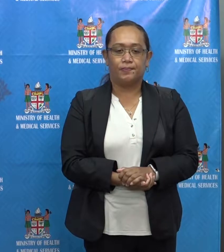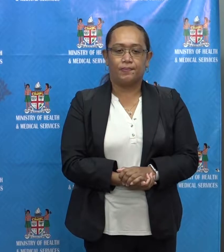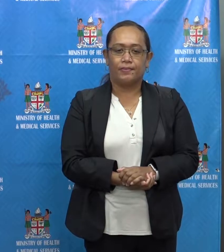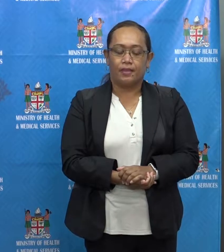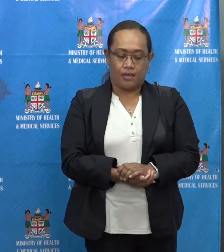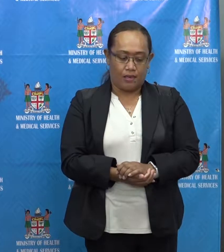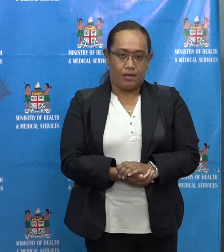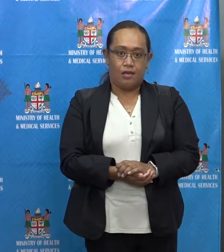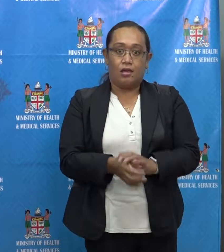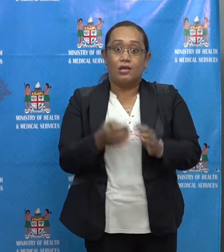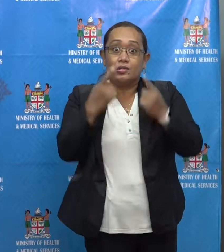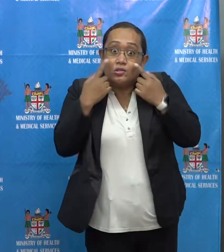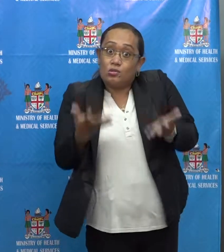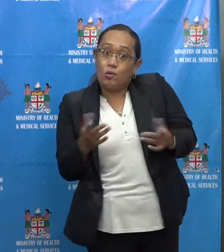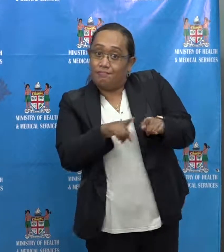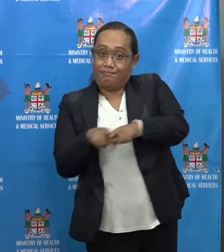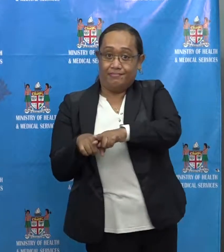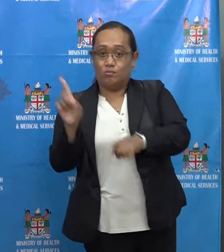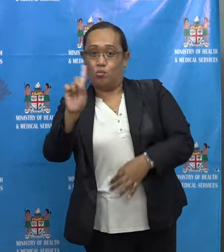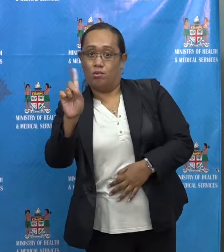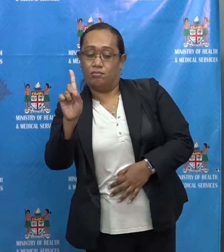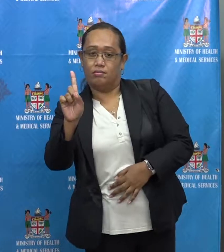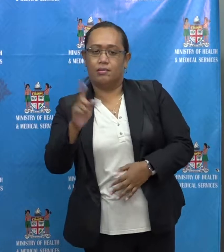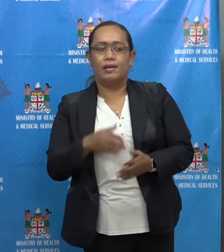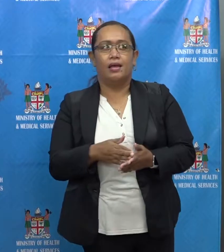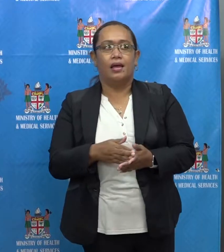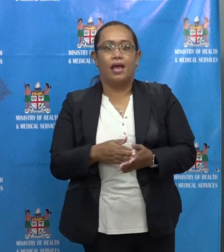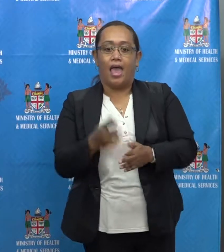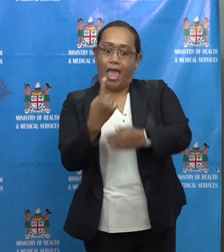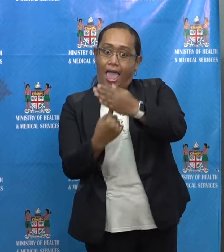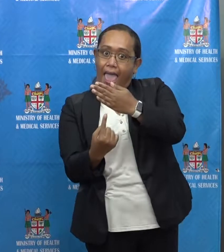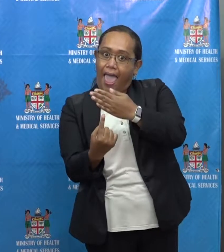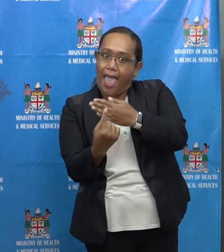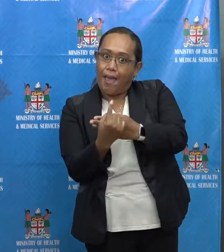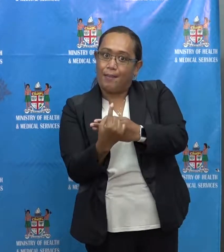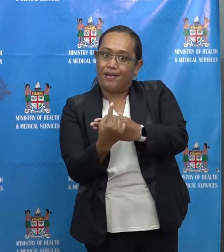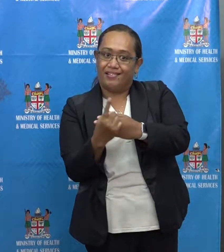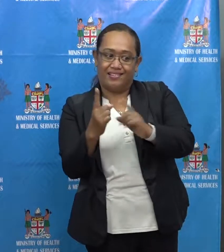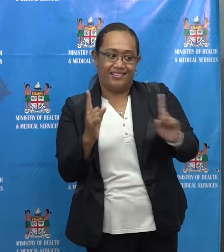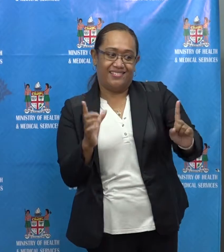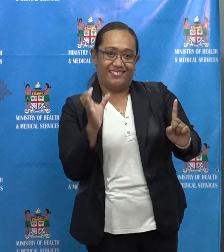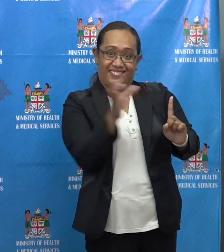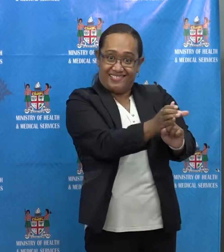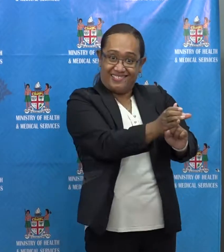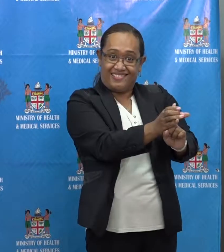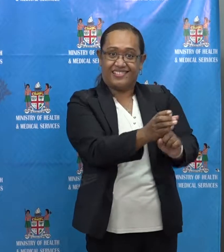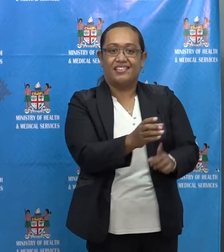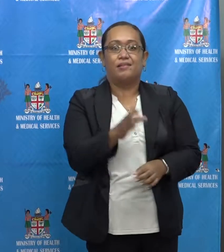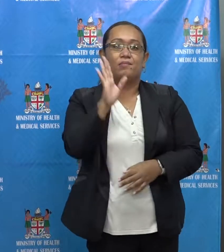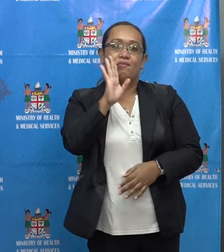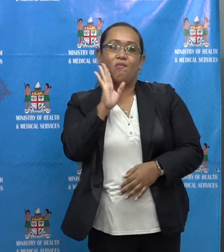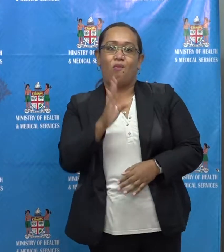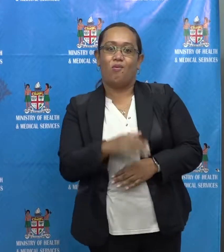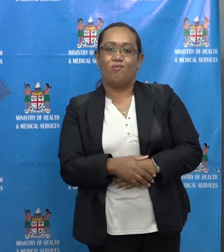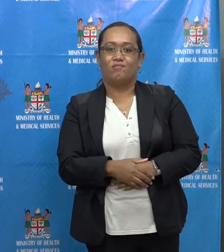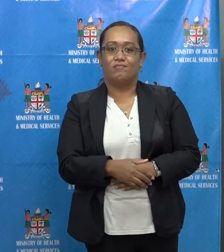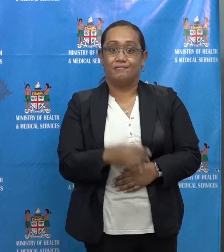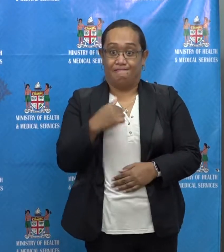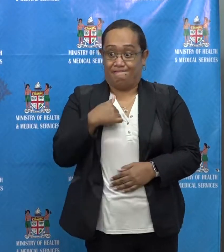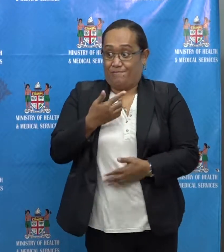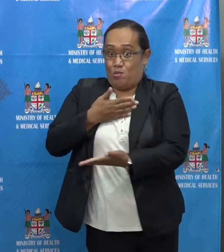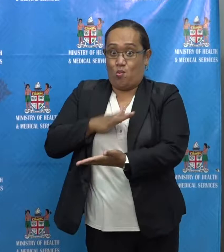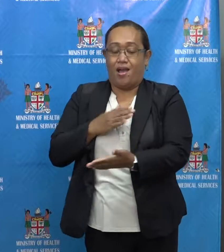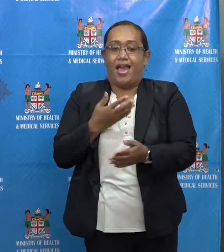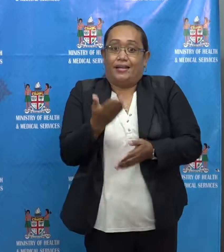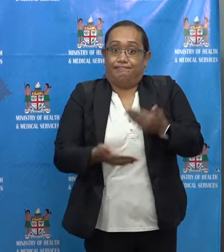This indicates that she entered into quarantine before she became infectious. Let me explain.